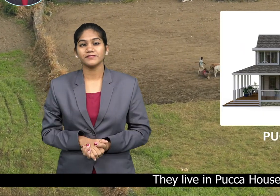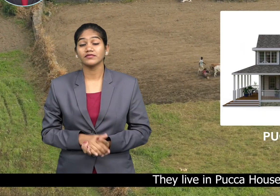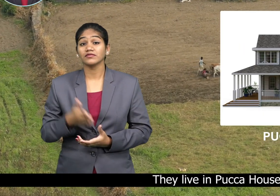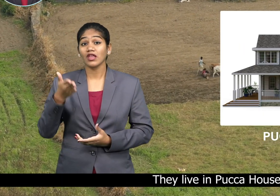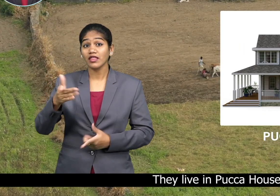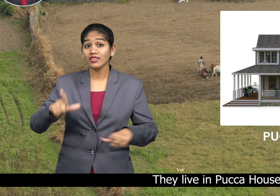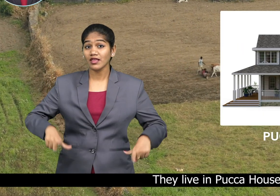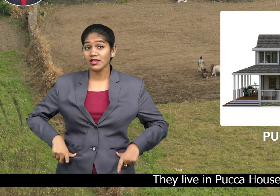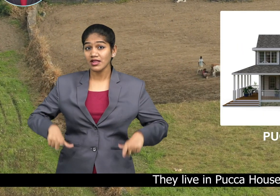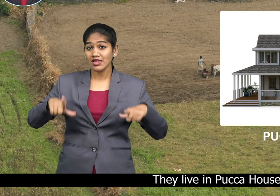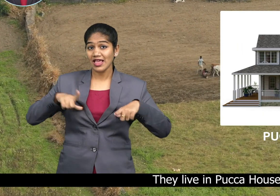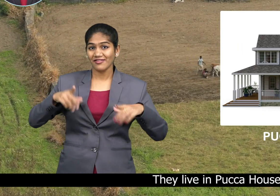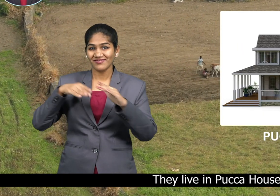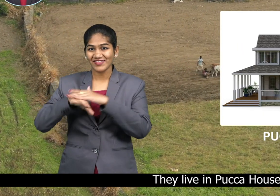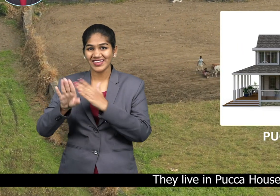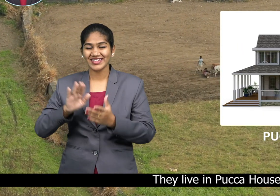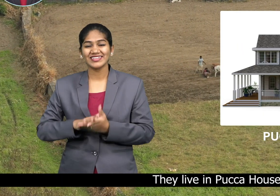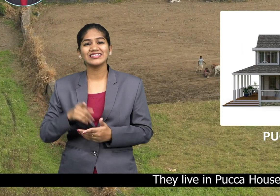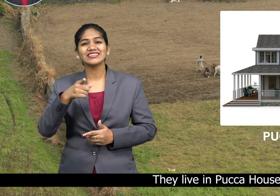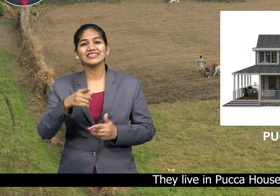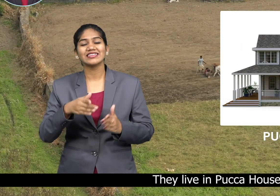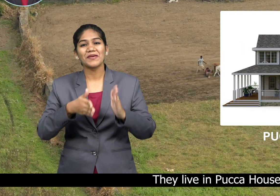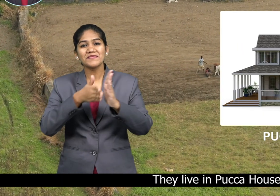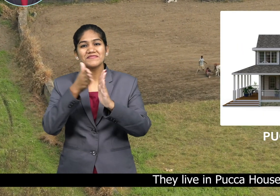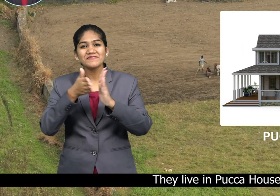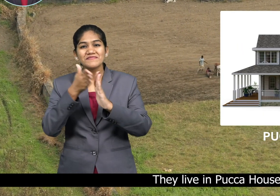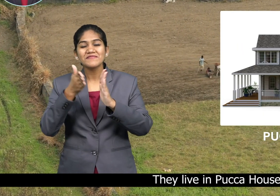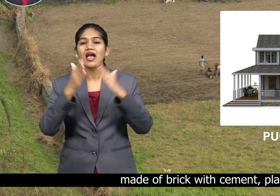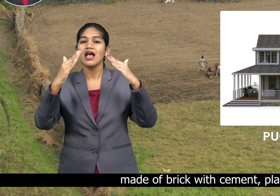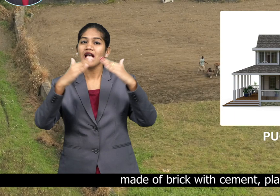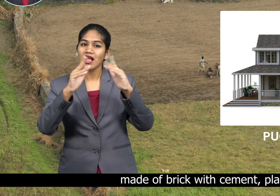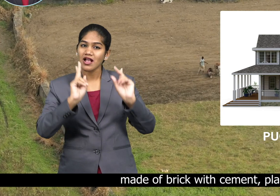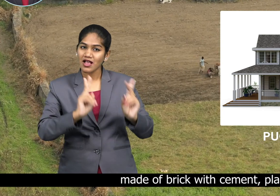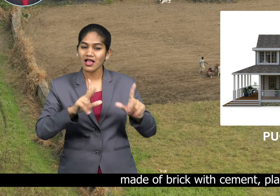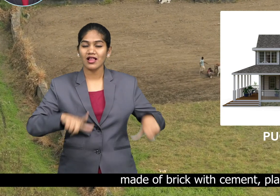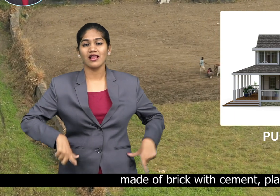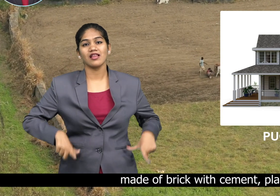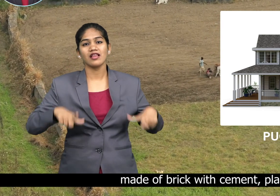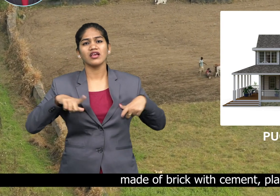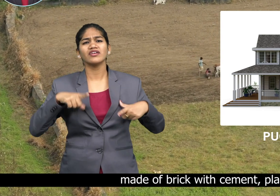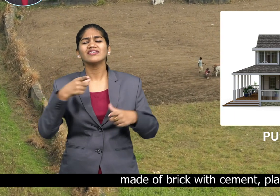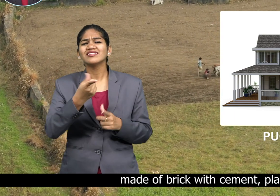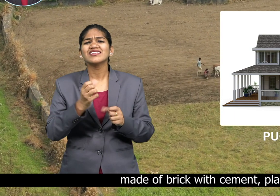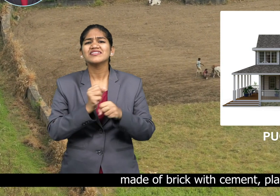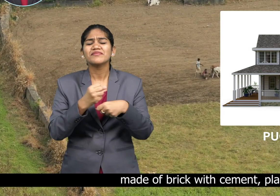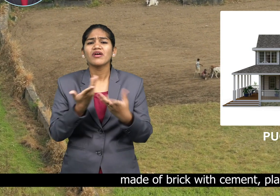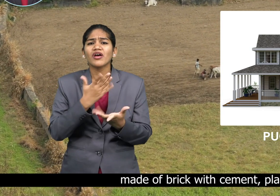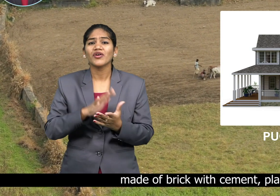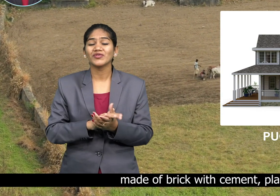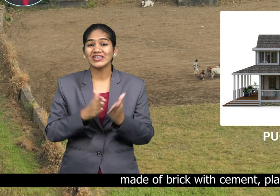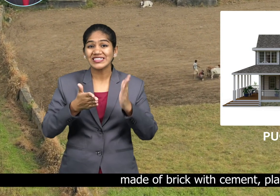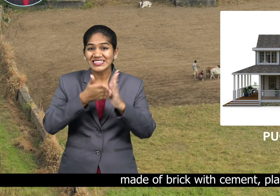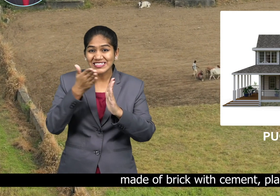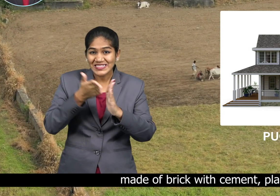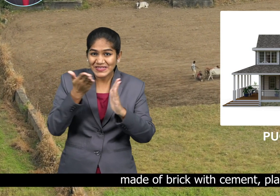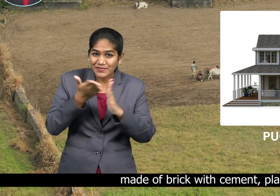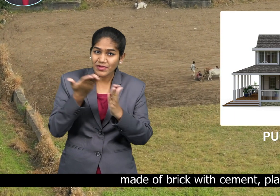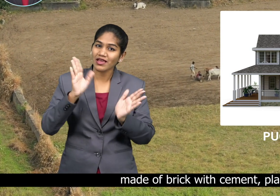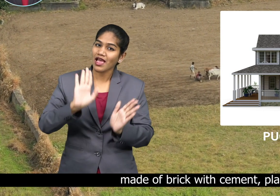They live in pakka houses made of brick with cement plastering.